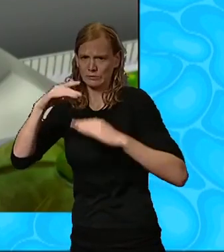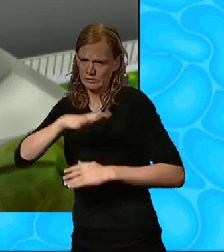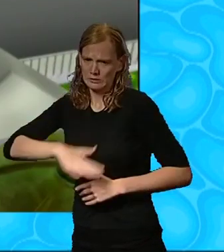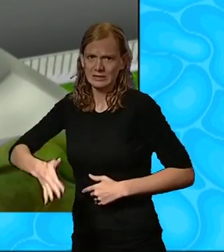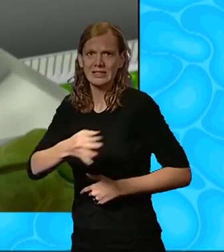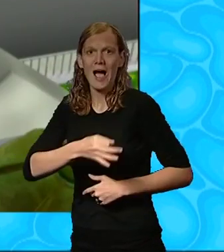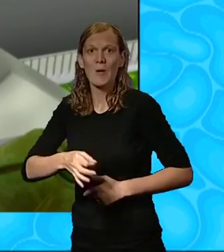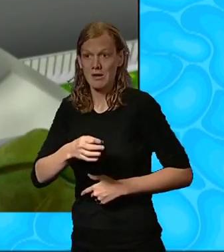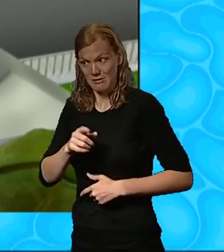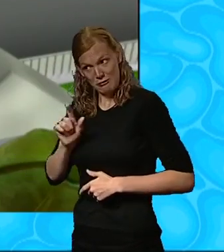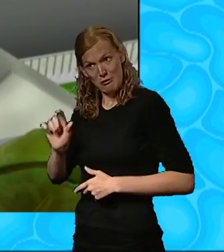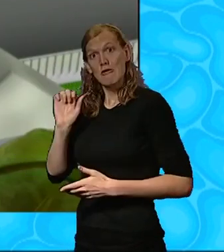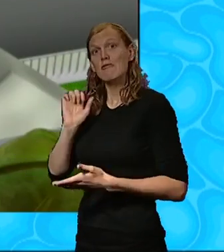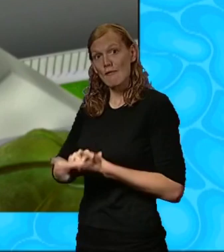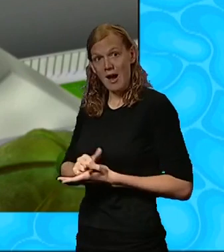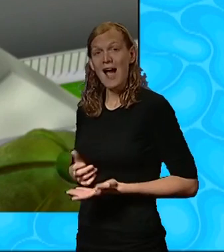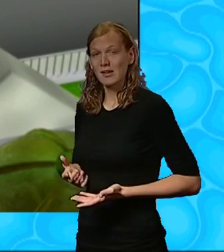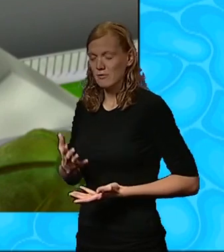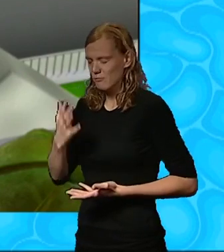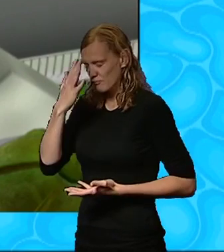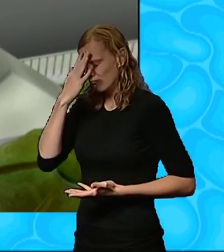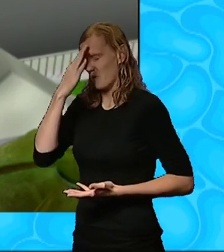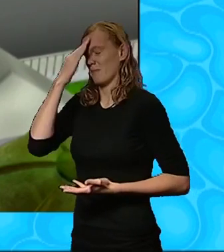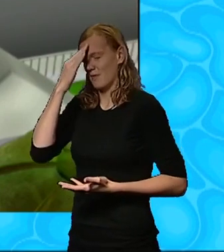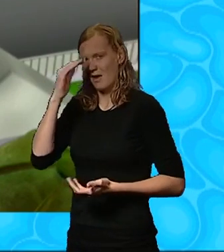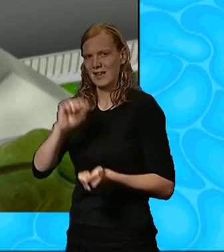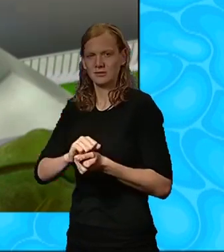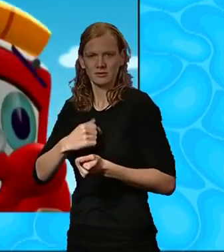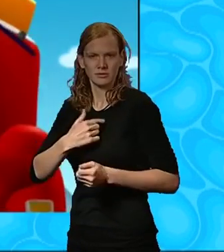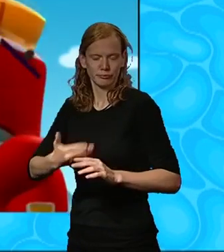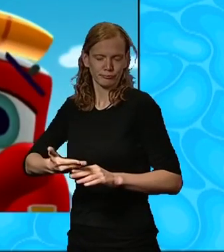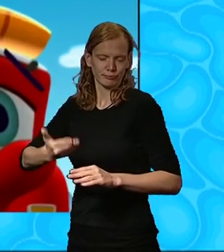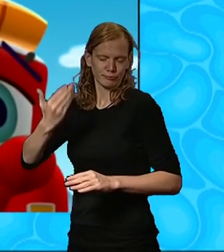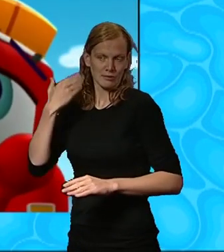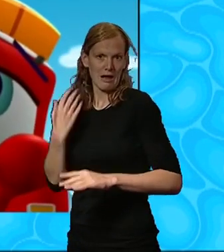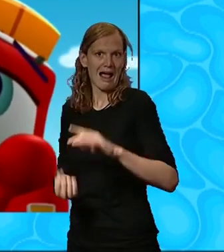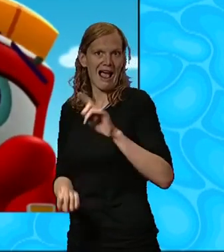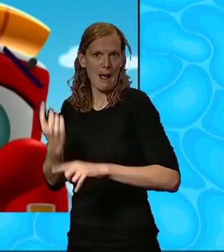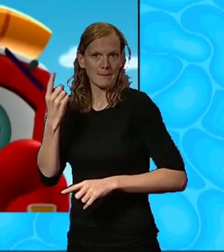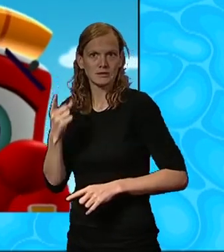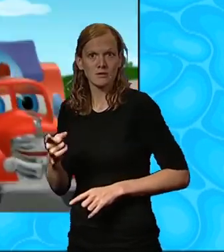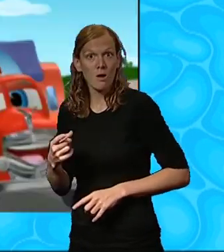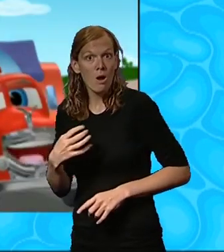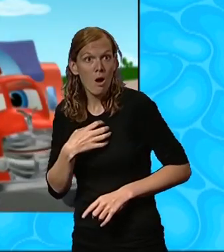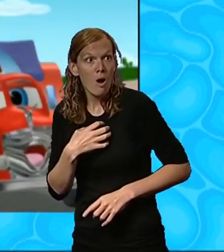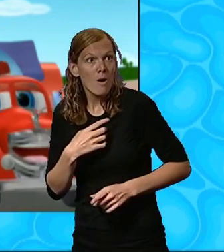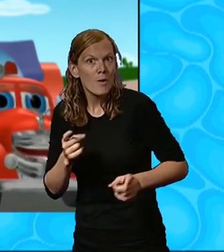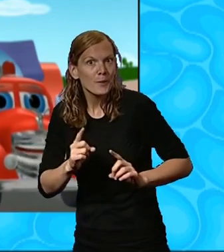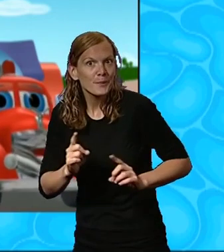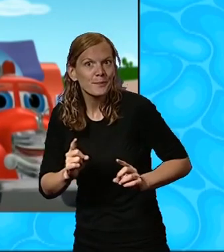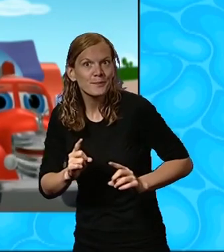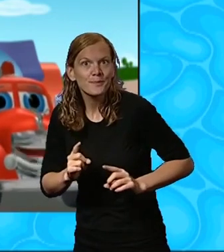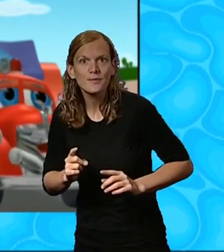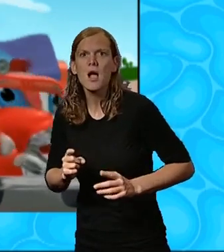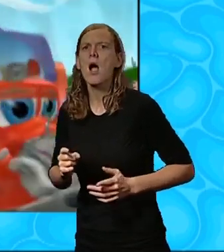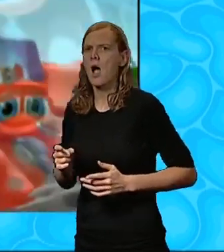right. Seeing it reminds me of something that happened a long time ago. Uh-oh, here we go. It was quite a